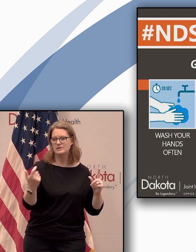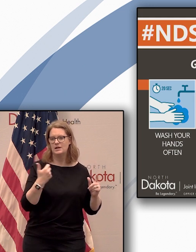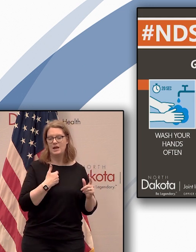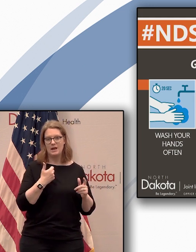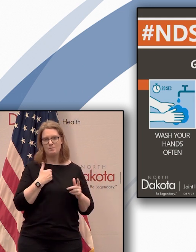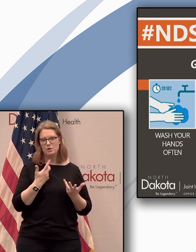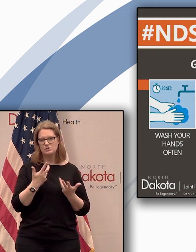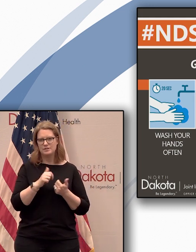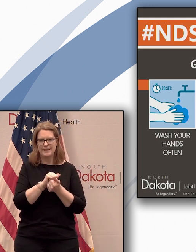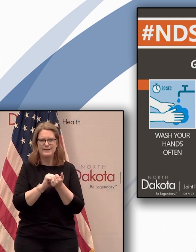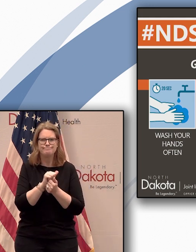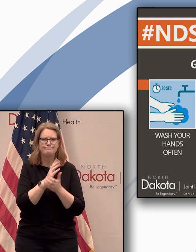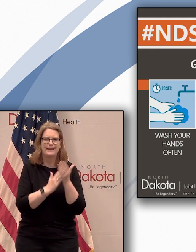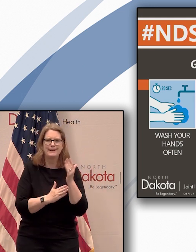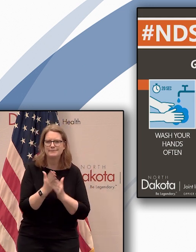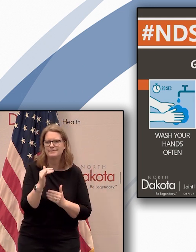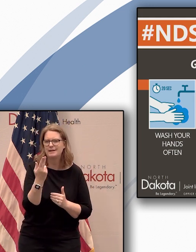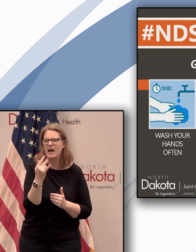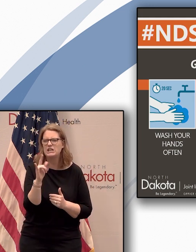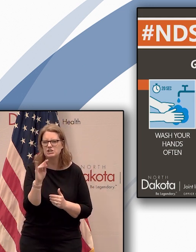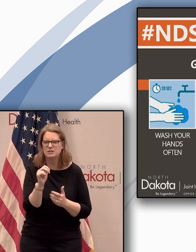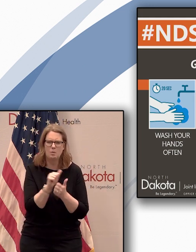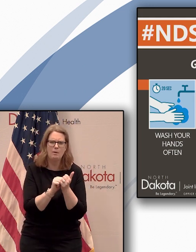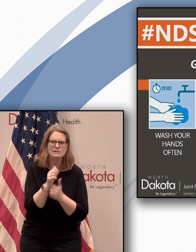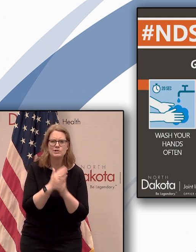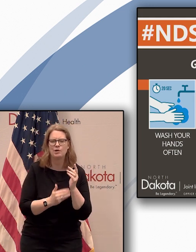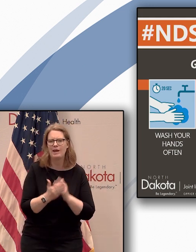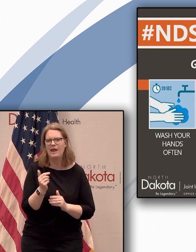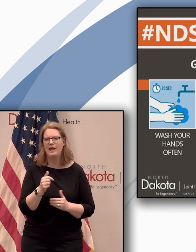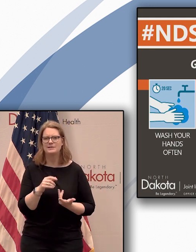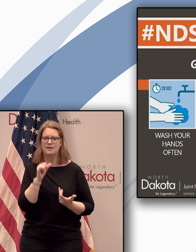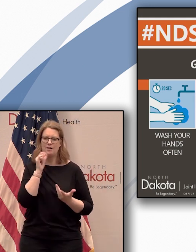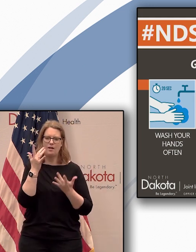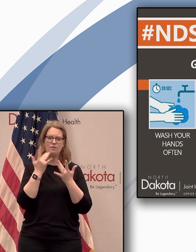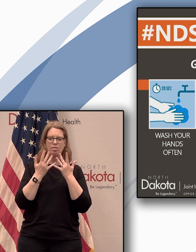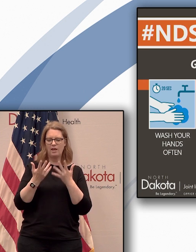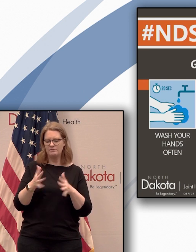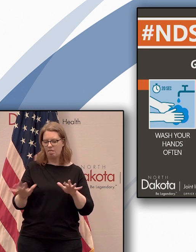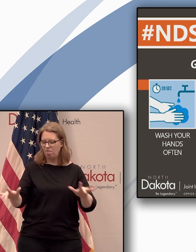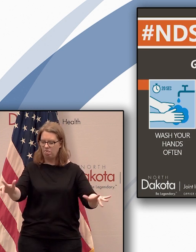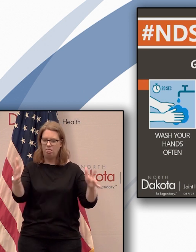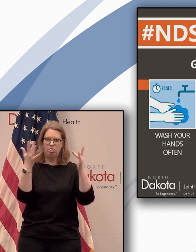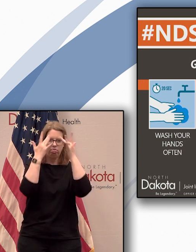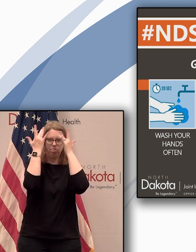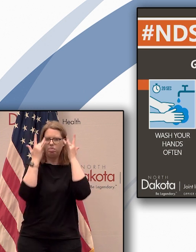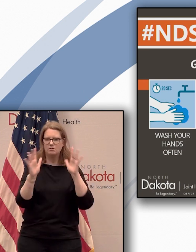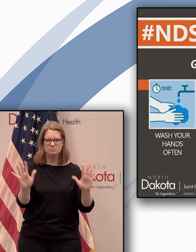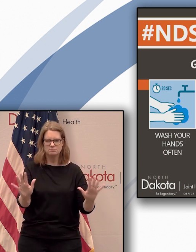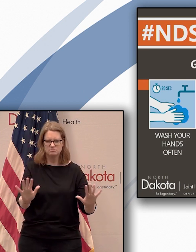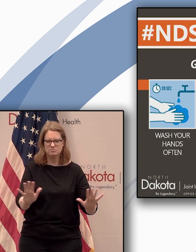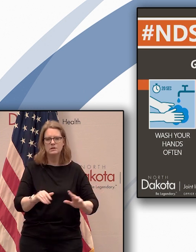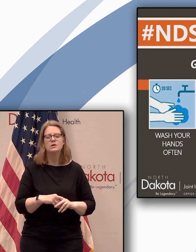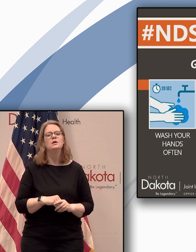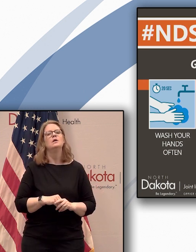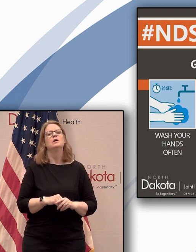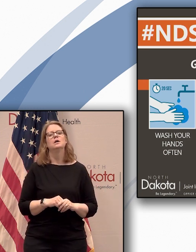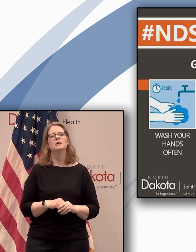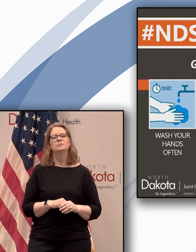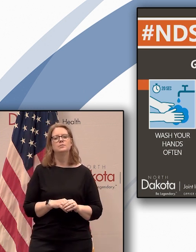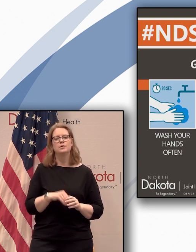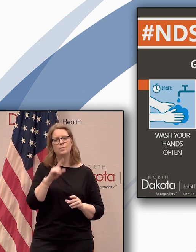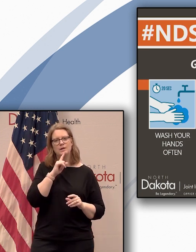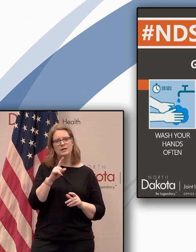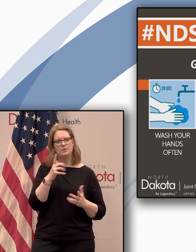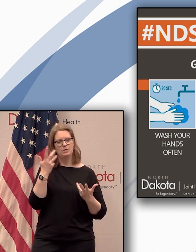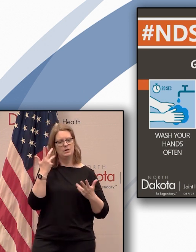hygiene. We are excited to be getting back outdoors and getting back together, but we also know that we'd like